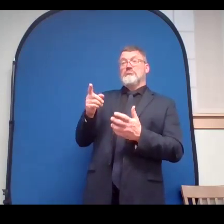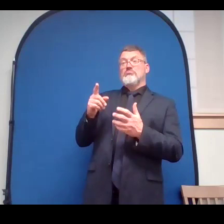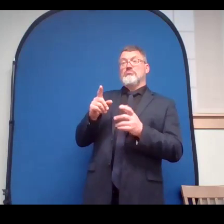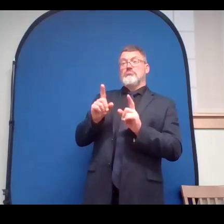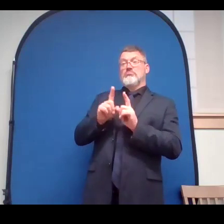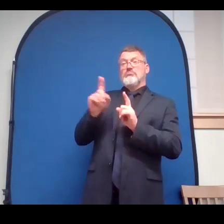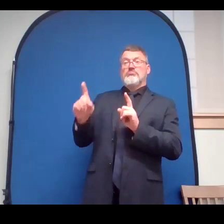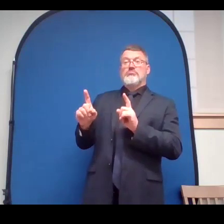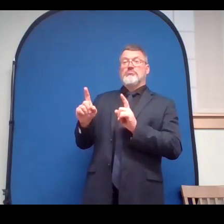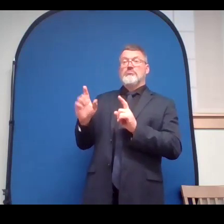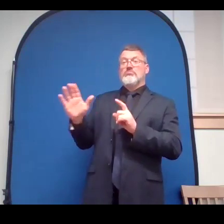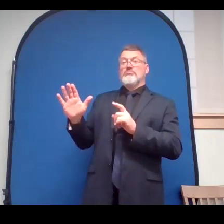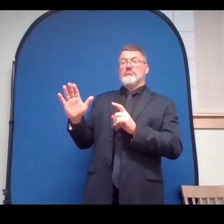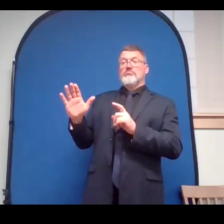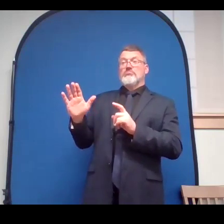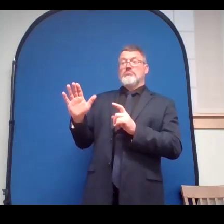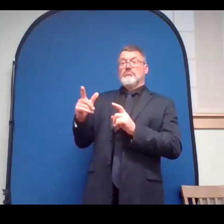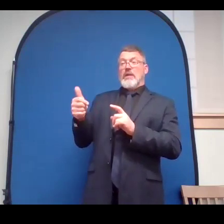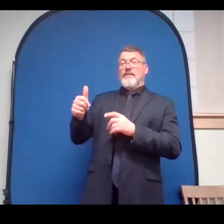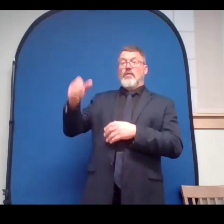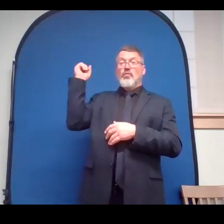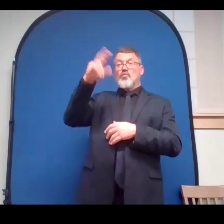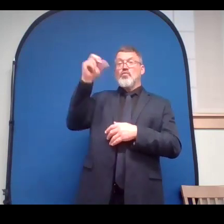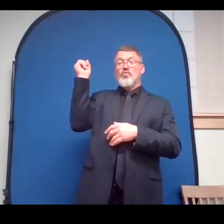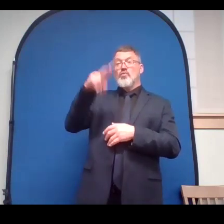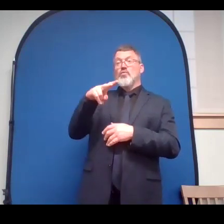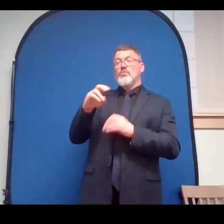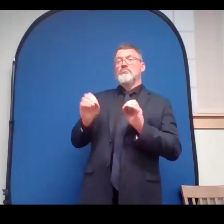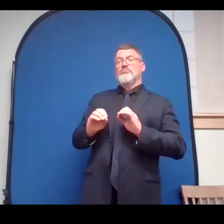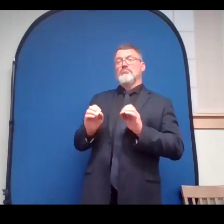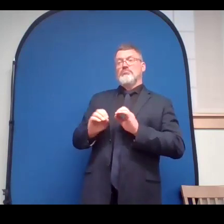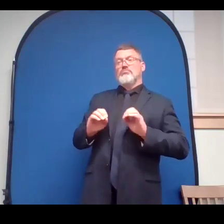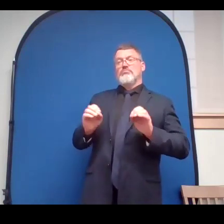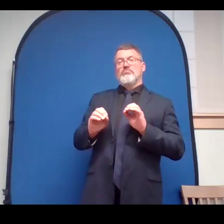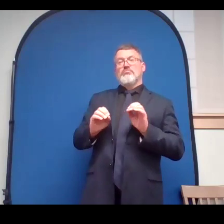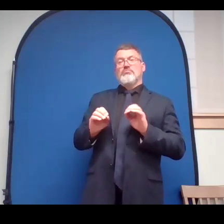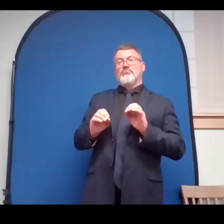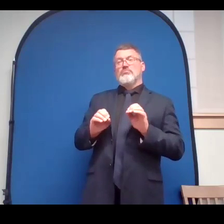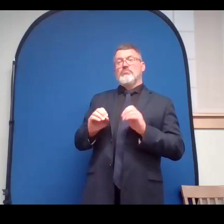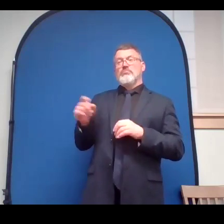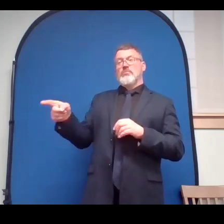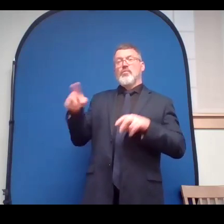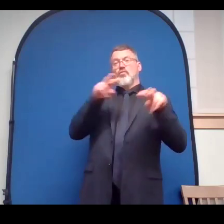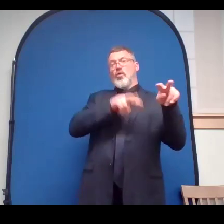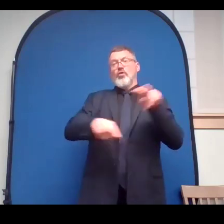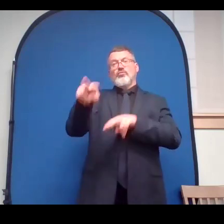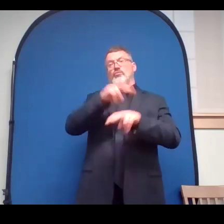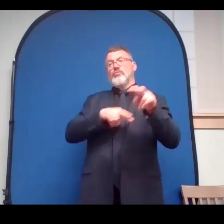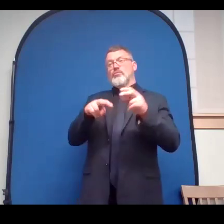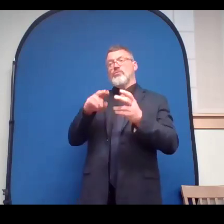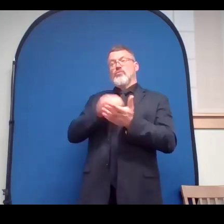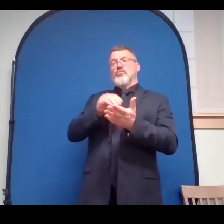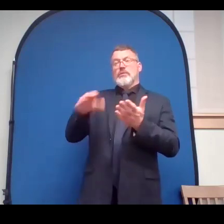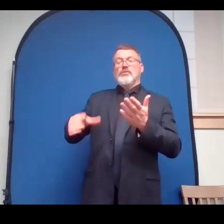at West Point, he wouldn't be throwing any live grenades. Live grenades were thrown by the cadets. I do not know